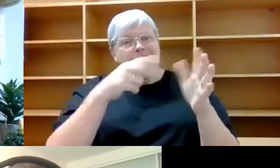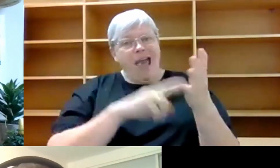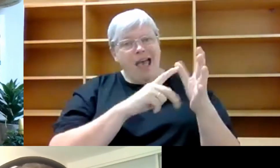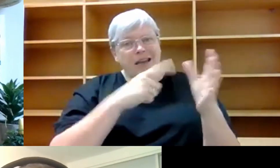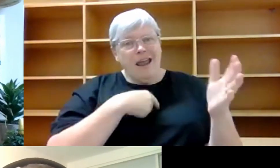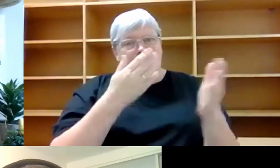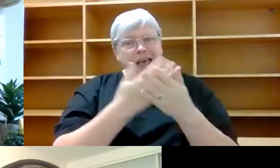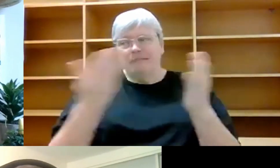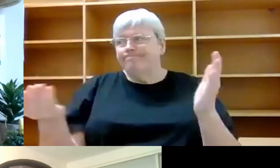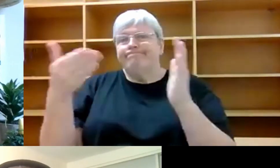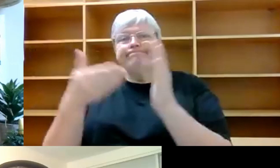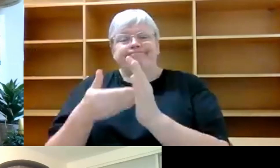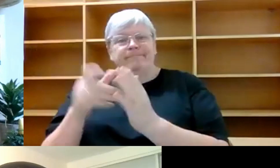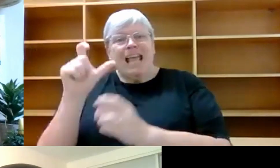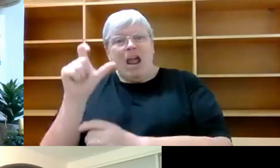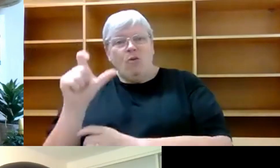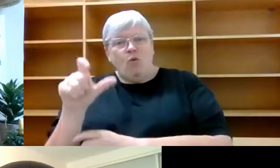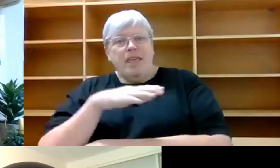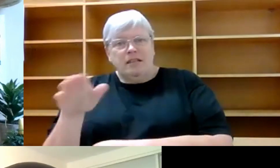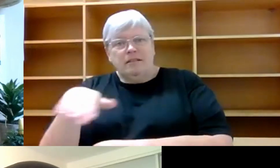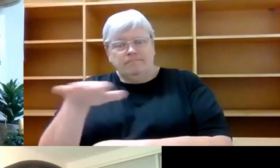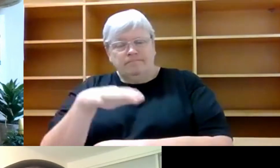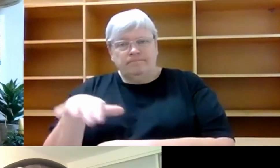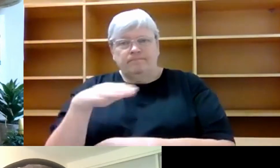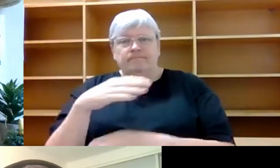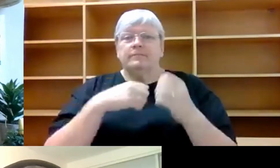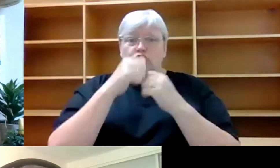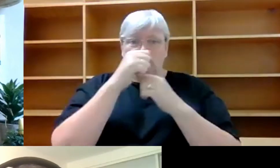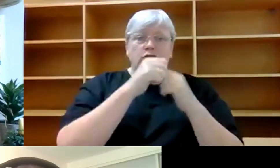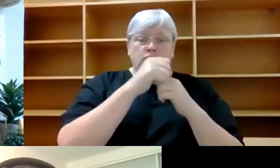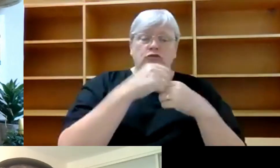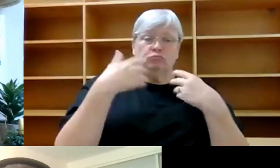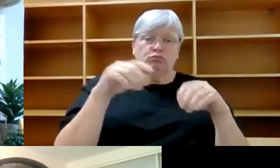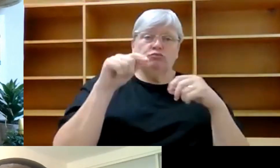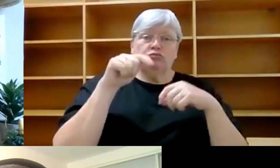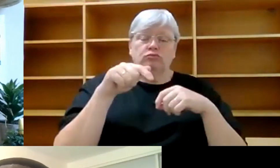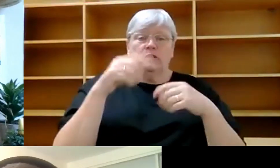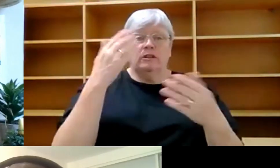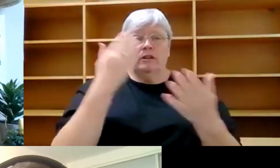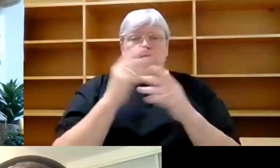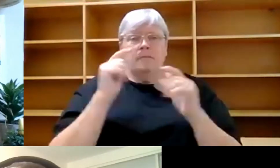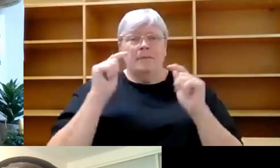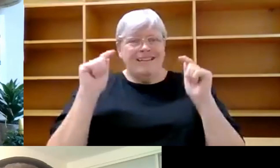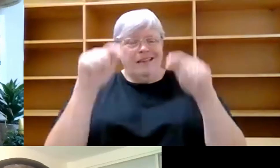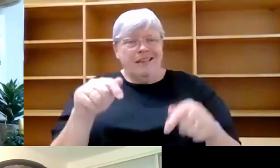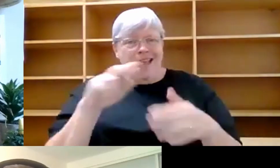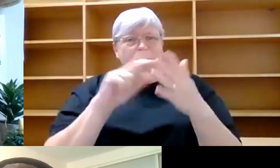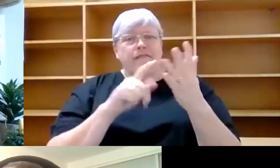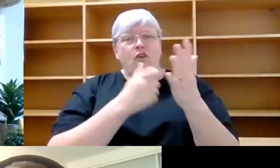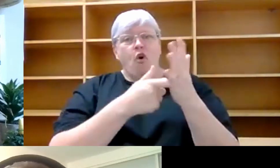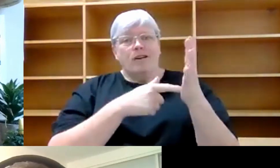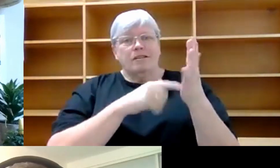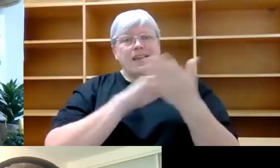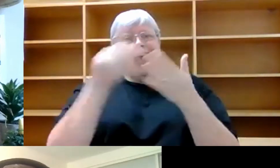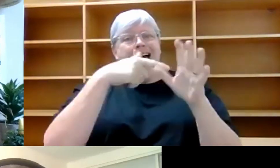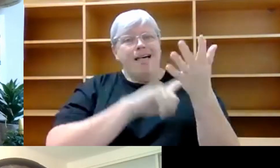to the Caribbean. But the story structure was in place. The fact that he attacked Fort Haldane, that he